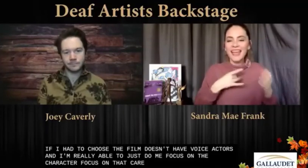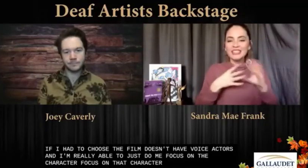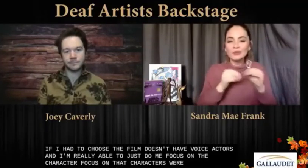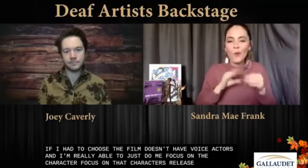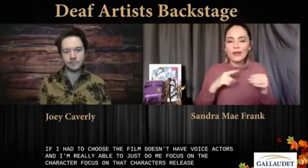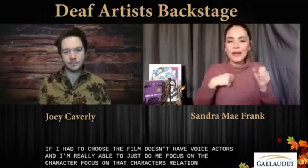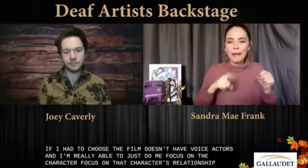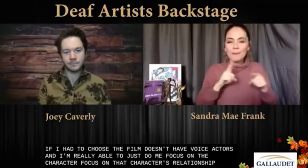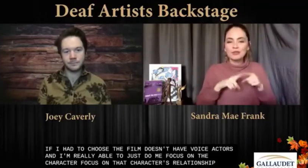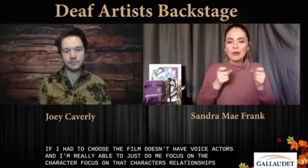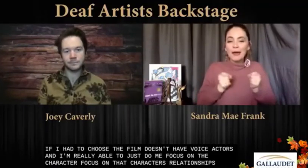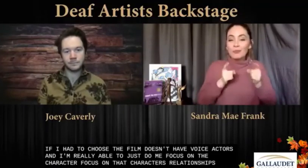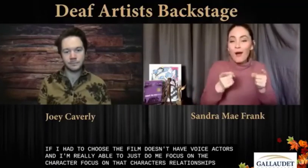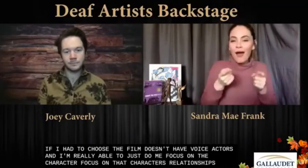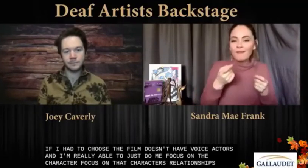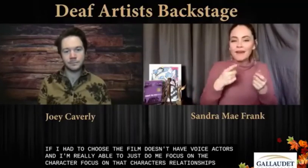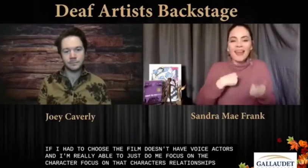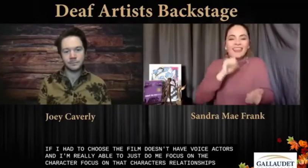character's relationships